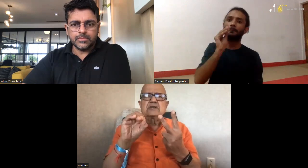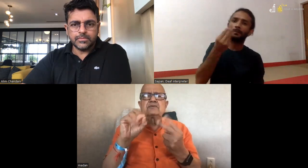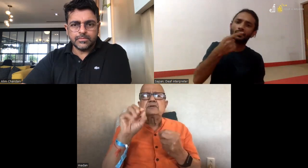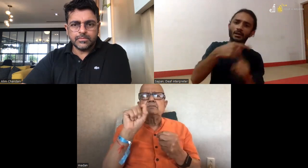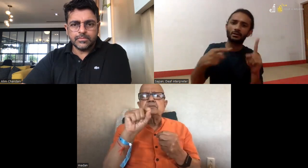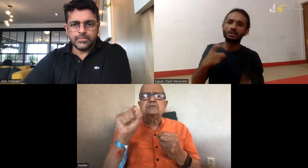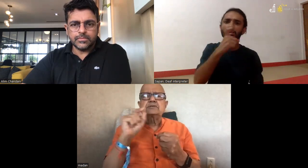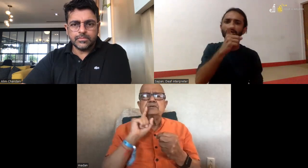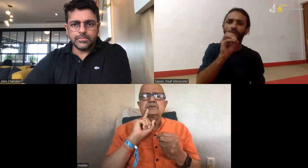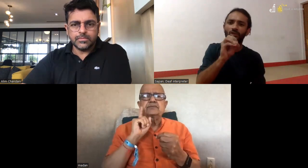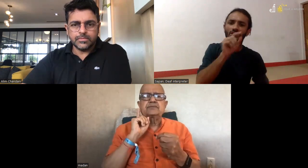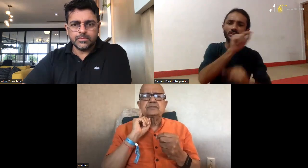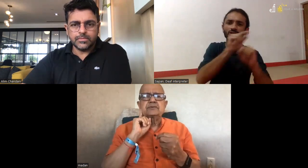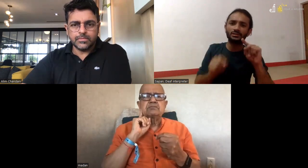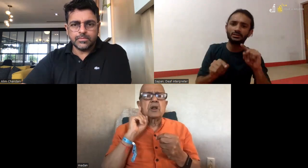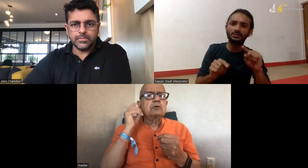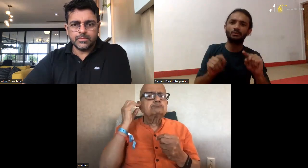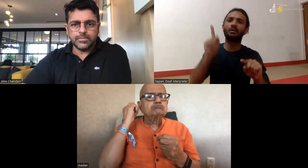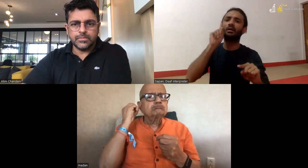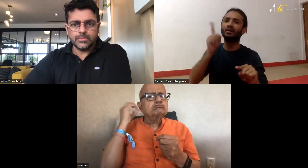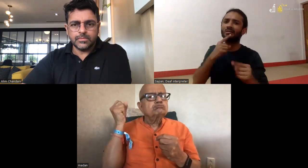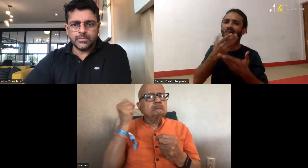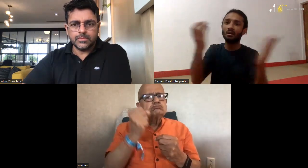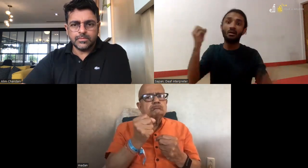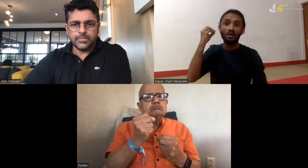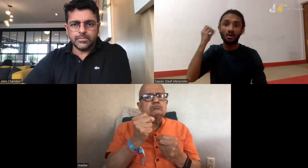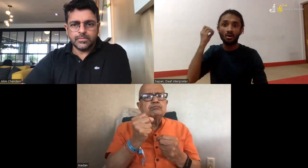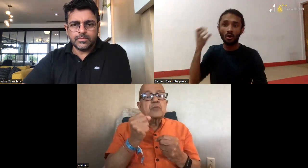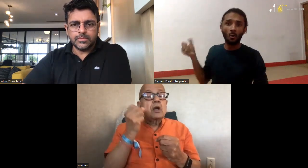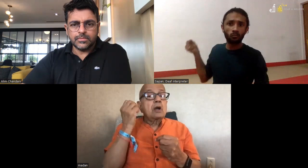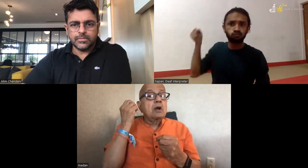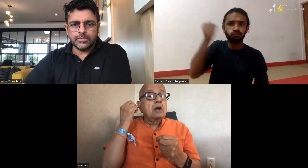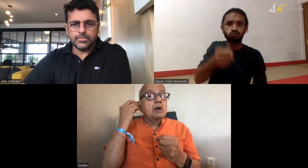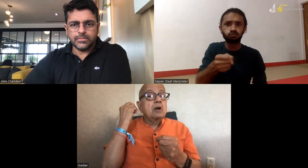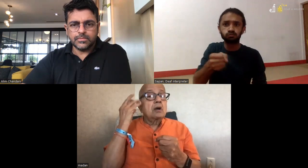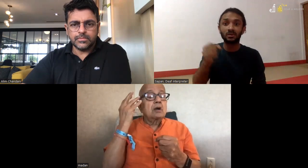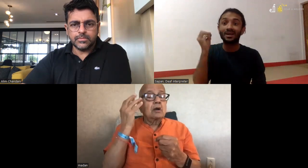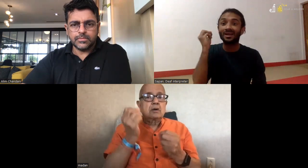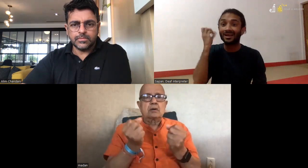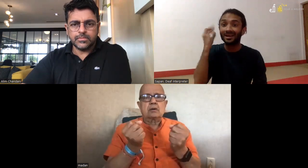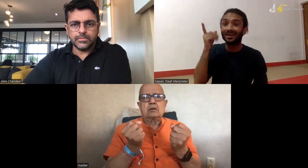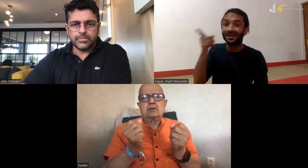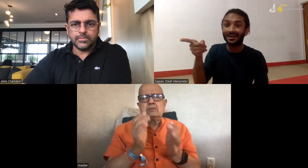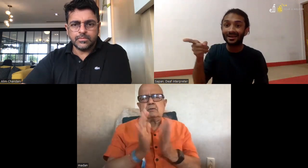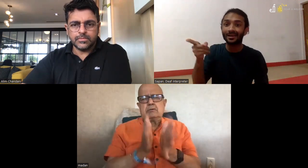and that how all has been recorded and documented, that there have been deaf teachers.